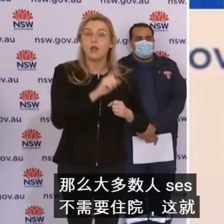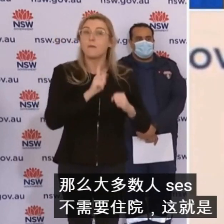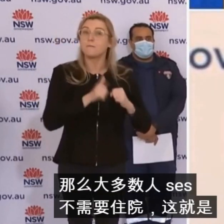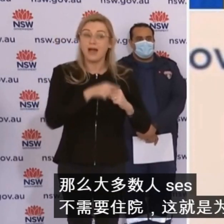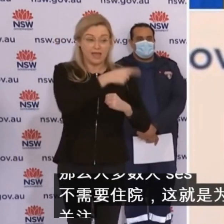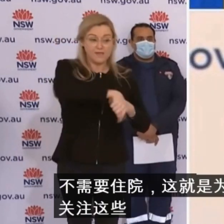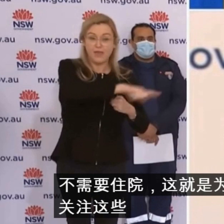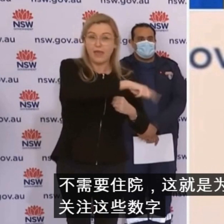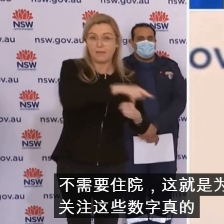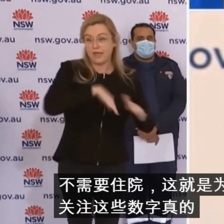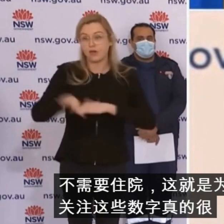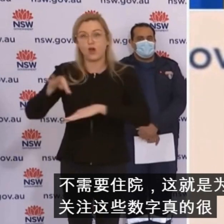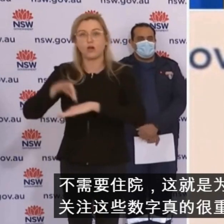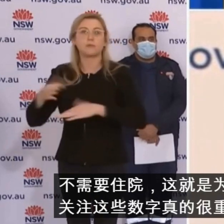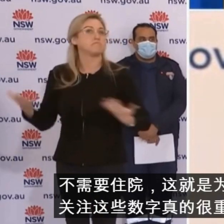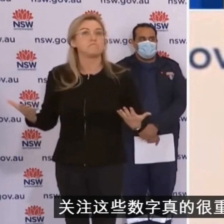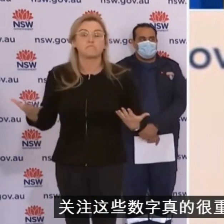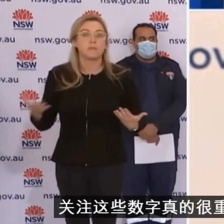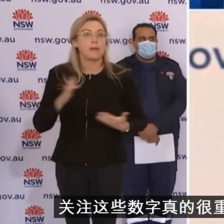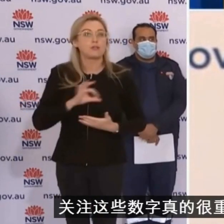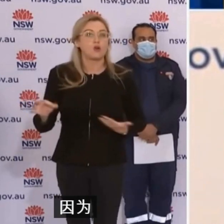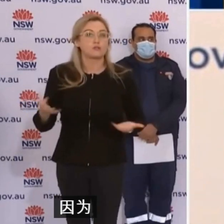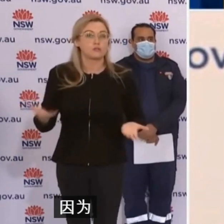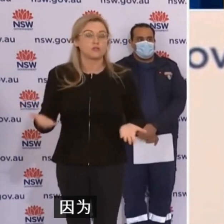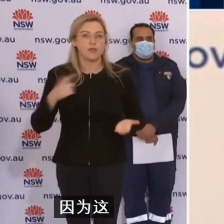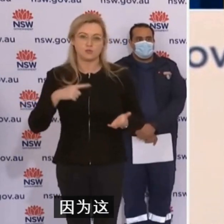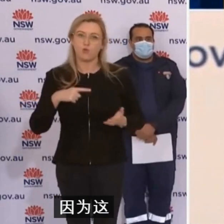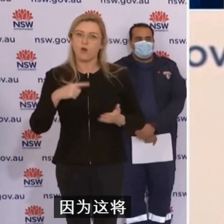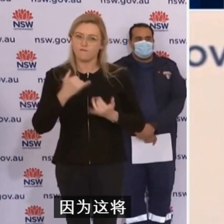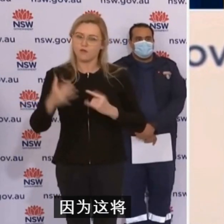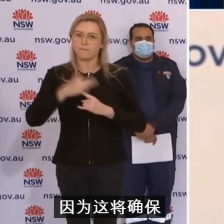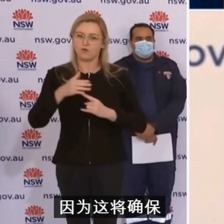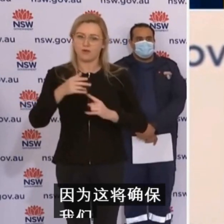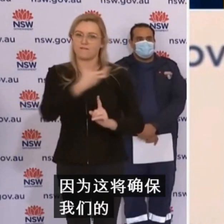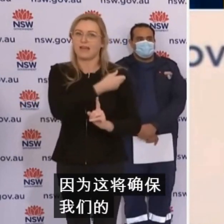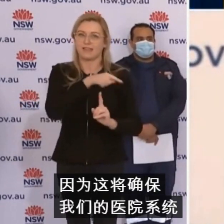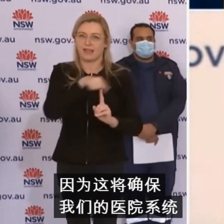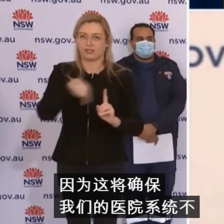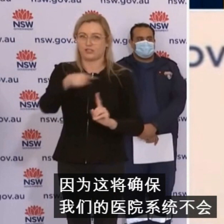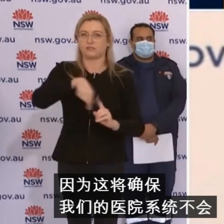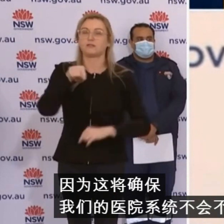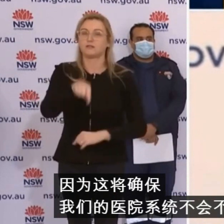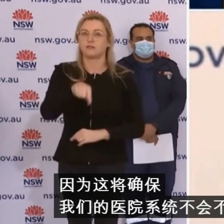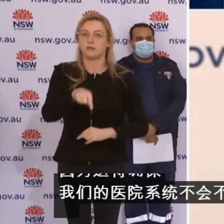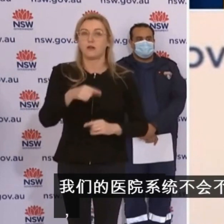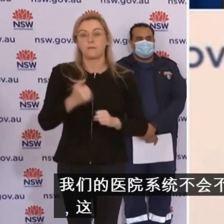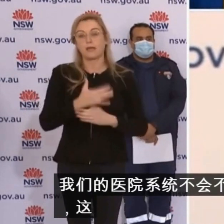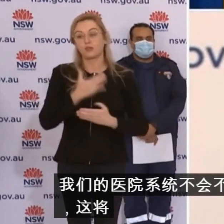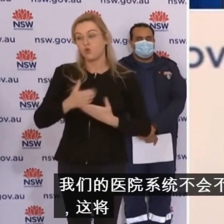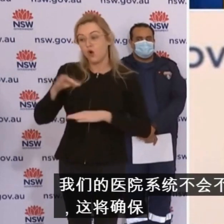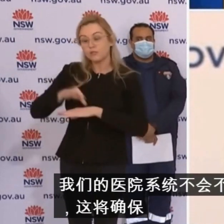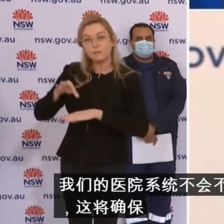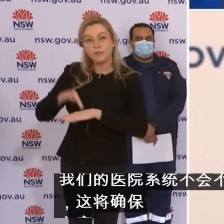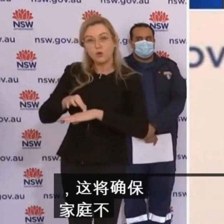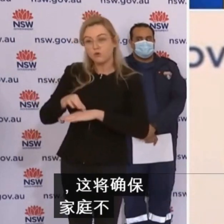hospital. And that's why it's really important to focus on those numbers, because that is what will make sure that our hospital system isn't overwhelmed. That's what will make